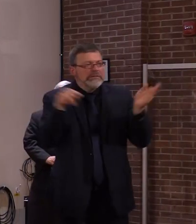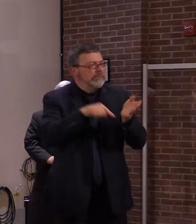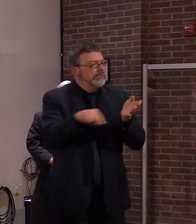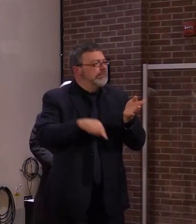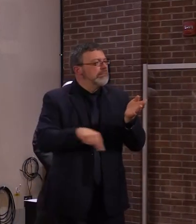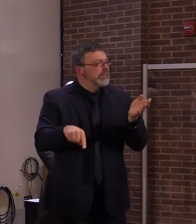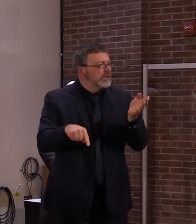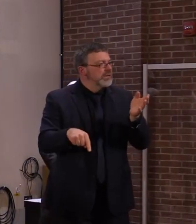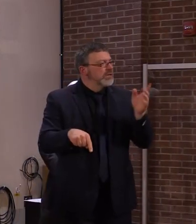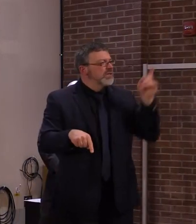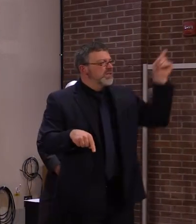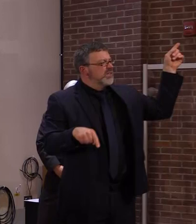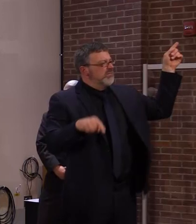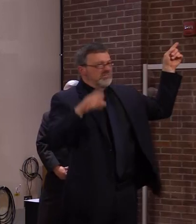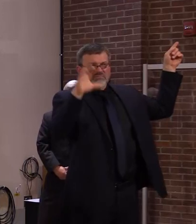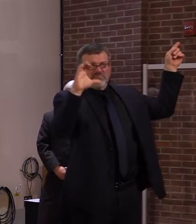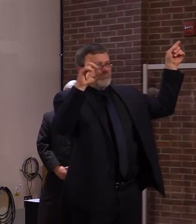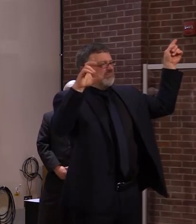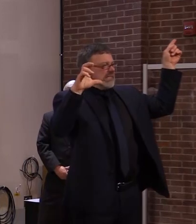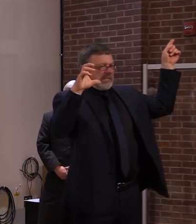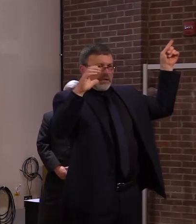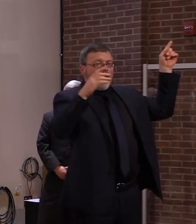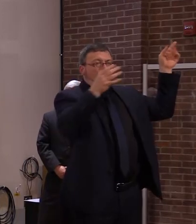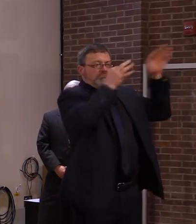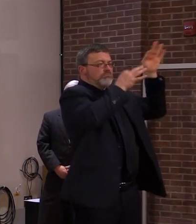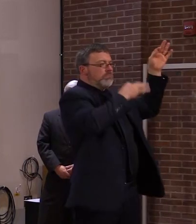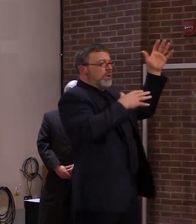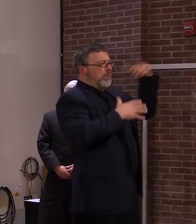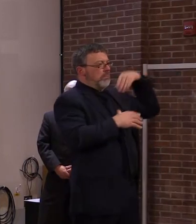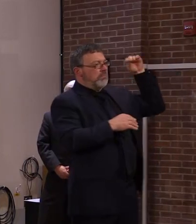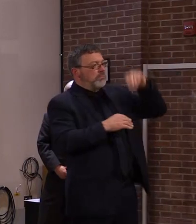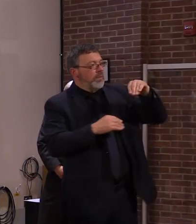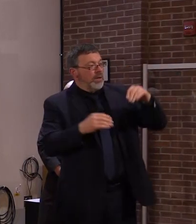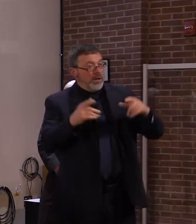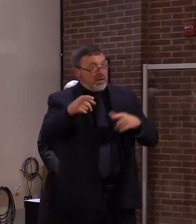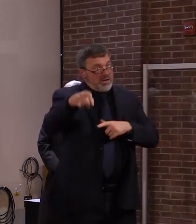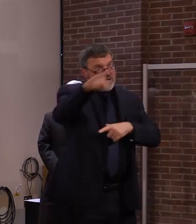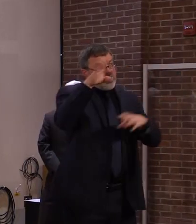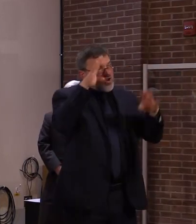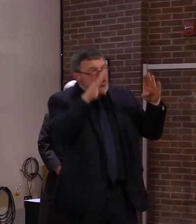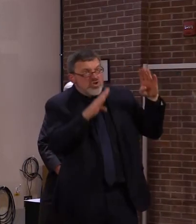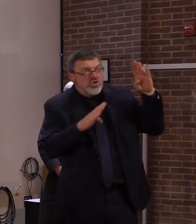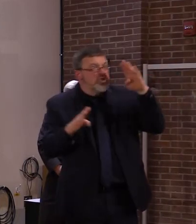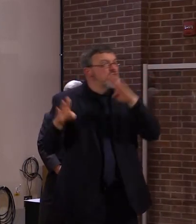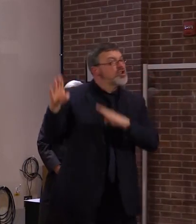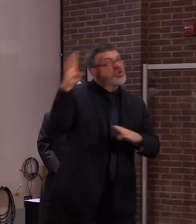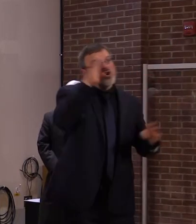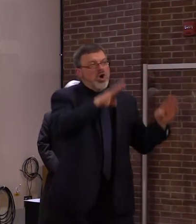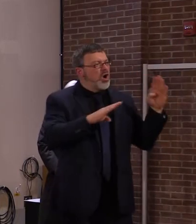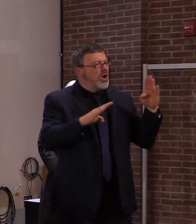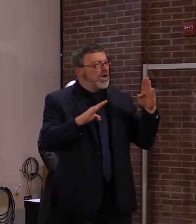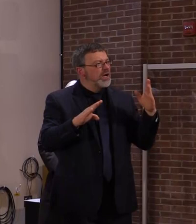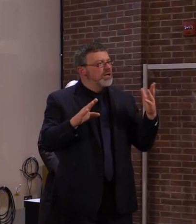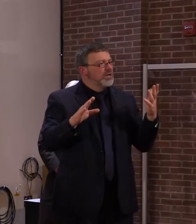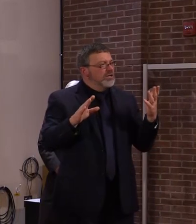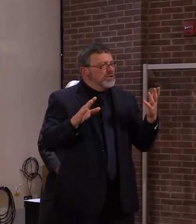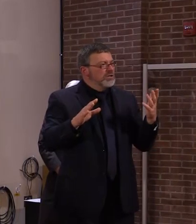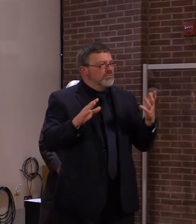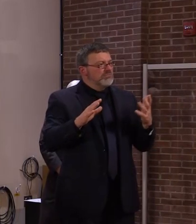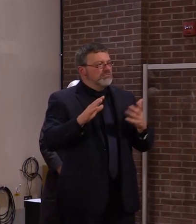you your concern level for getting a booster helps define your risk.